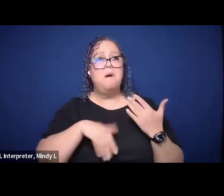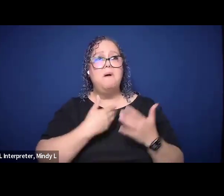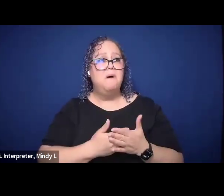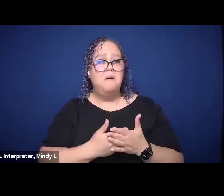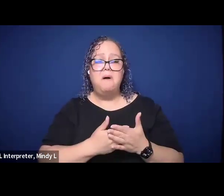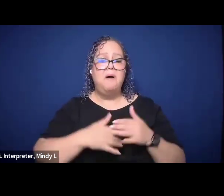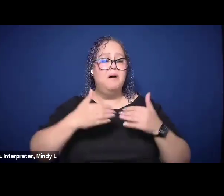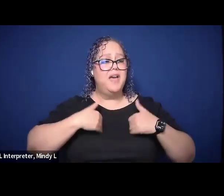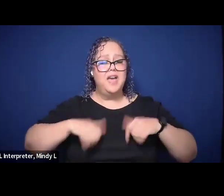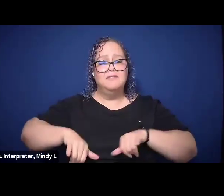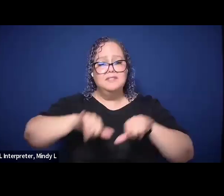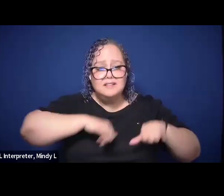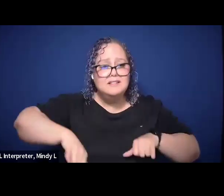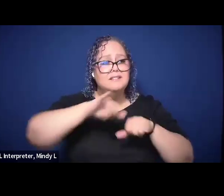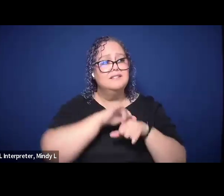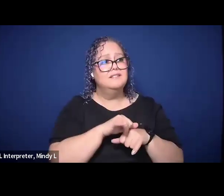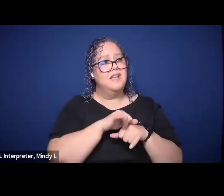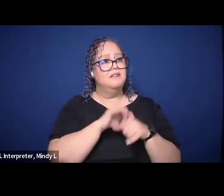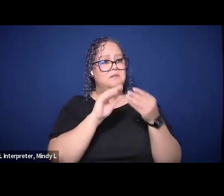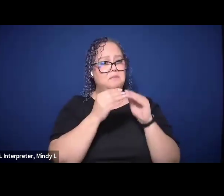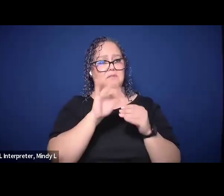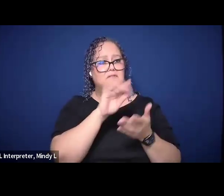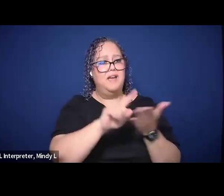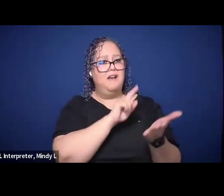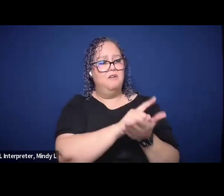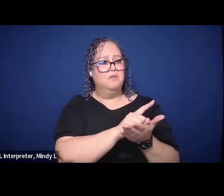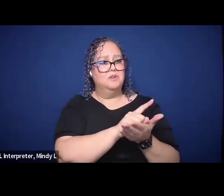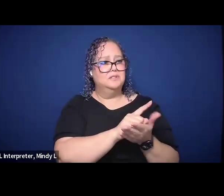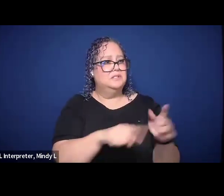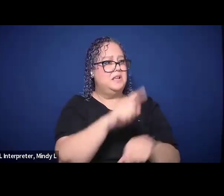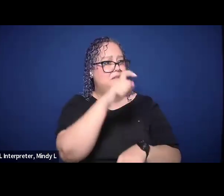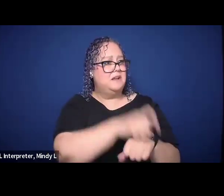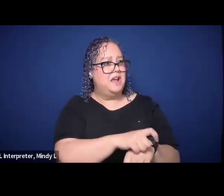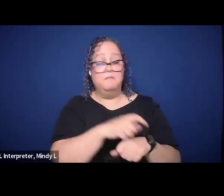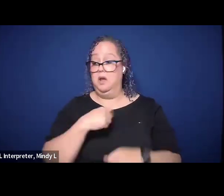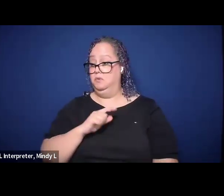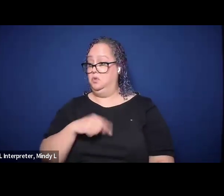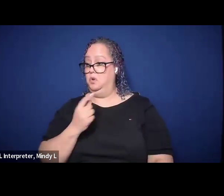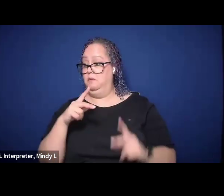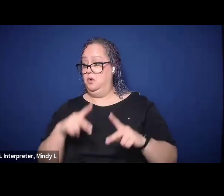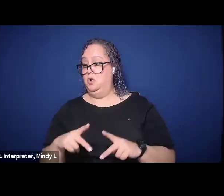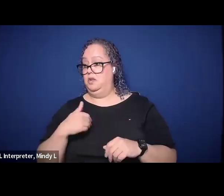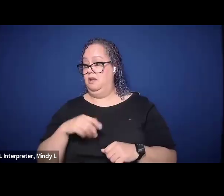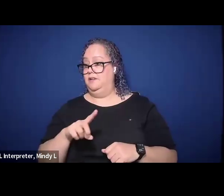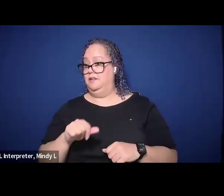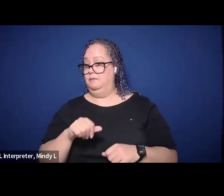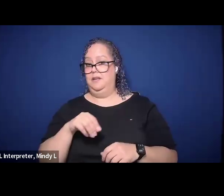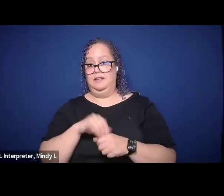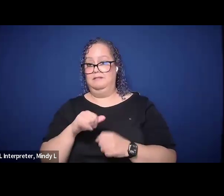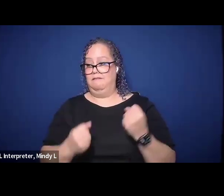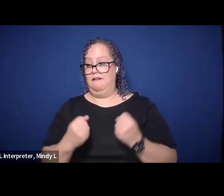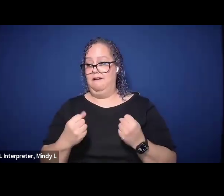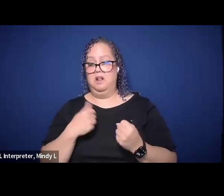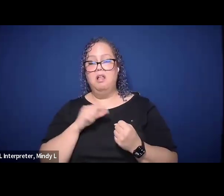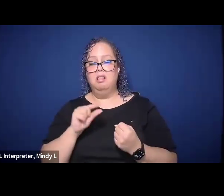only entrepreneur with disability sitting in the vehicle. And I got into a bit of a debate with her. It was all, everyone